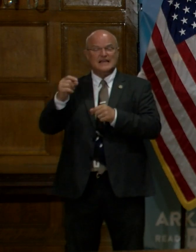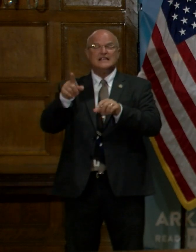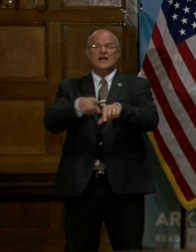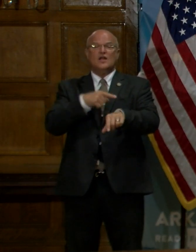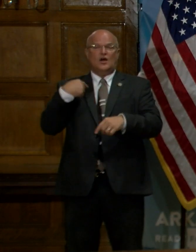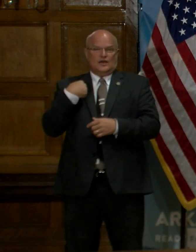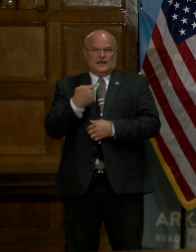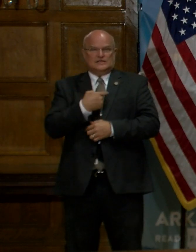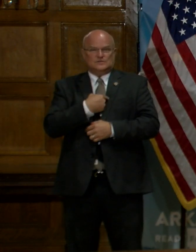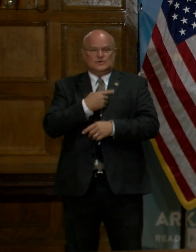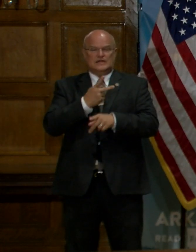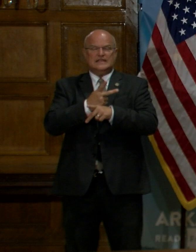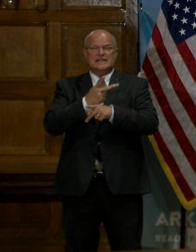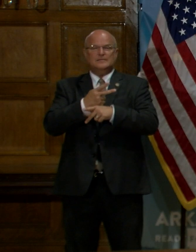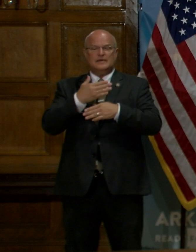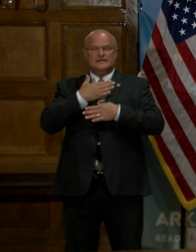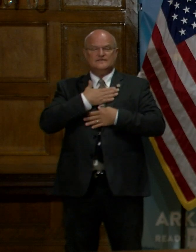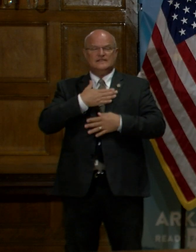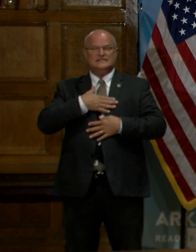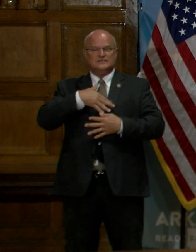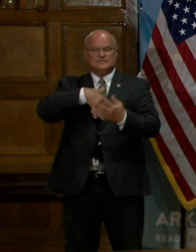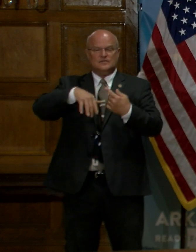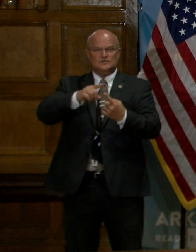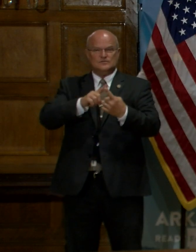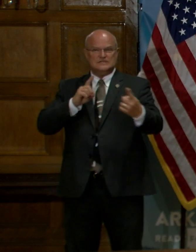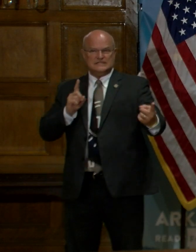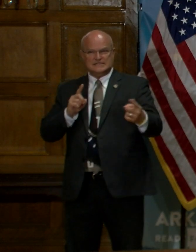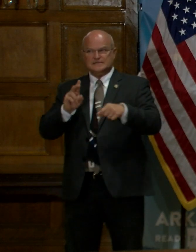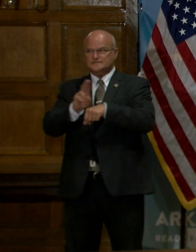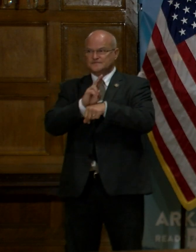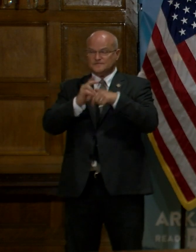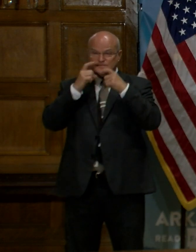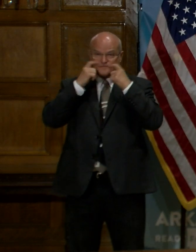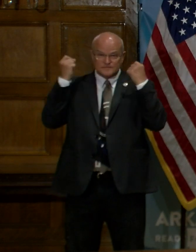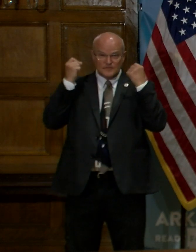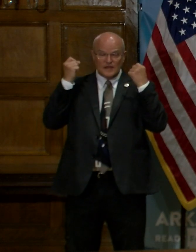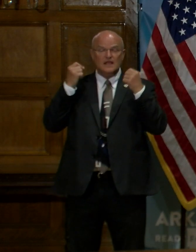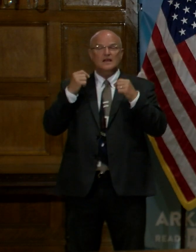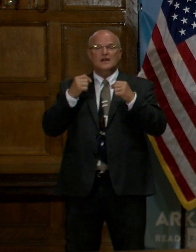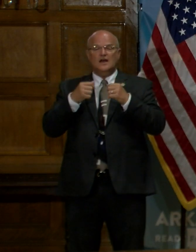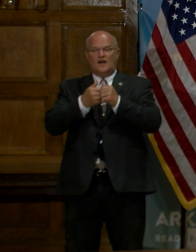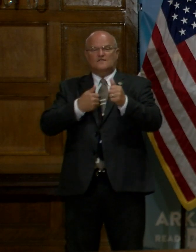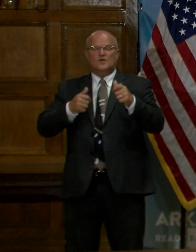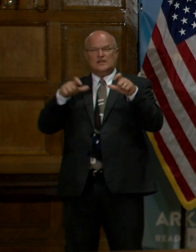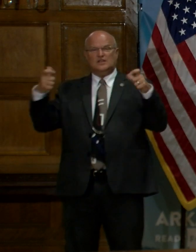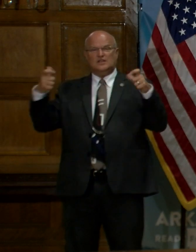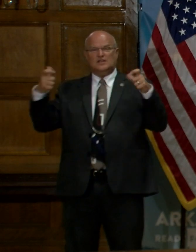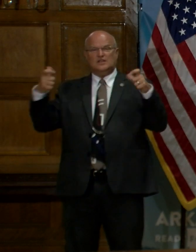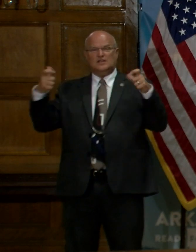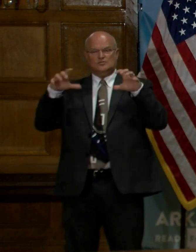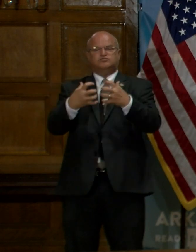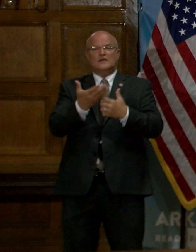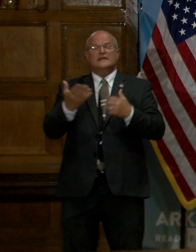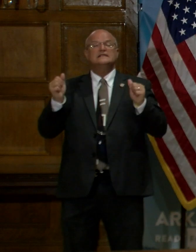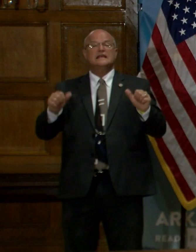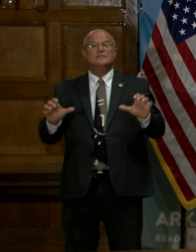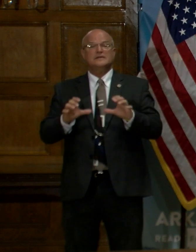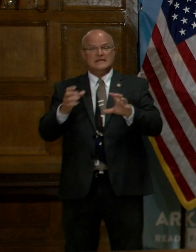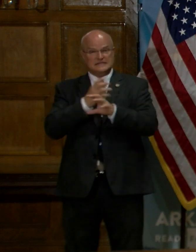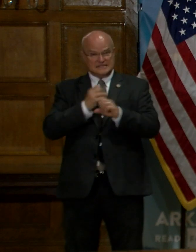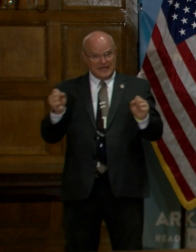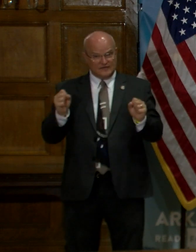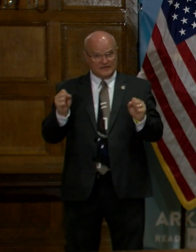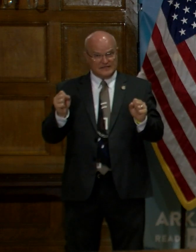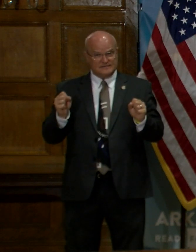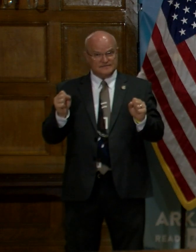long as we are keeping the physical distancing, wearing the mask, avoiding large groups. All these things can be done